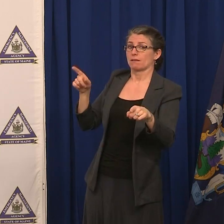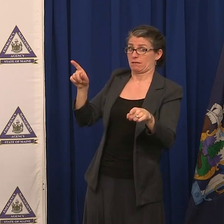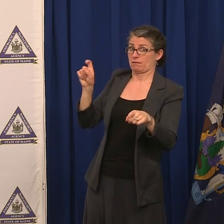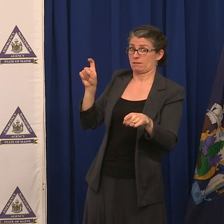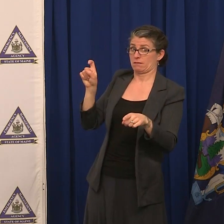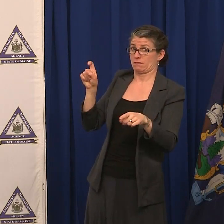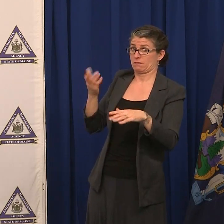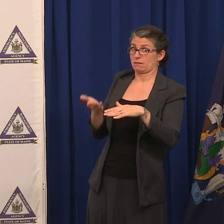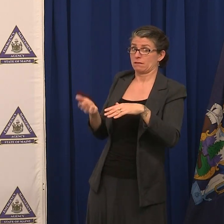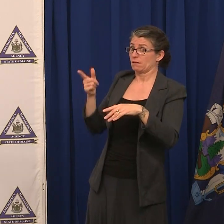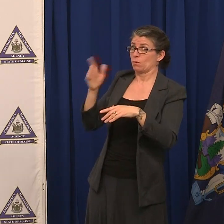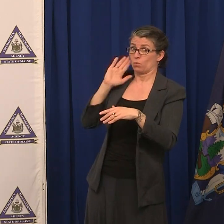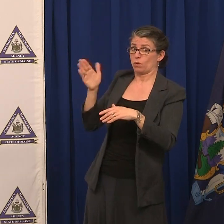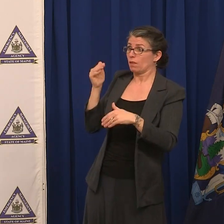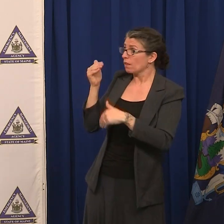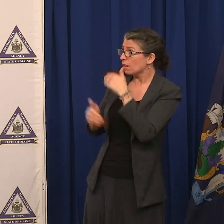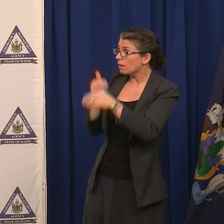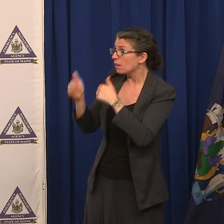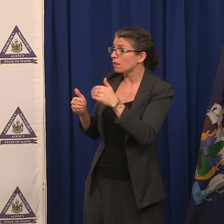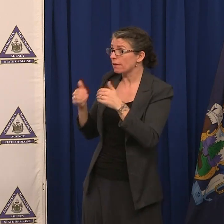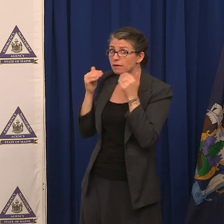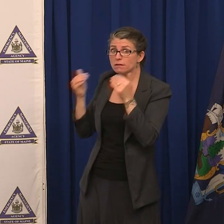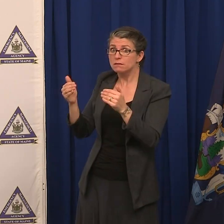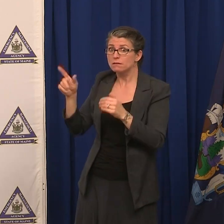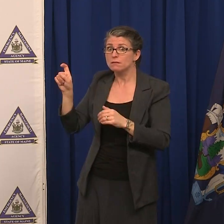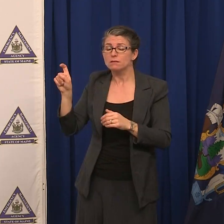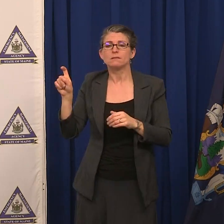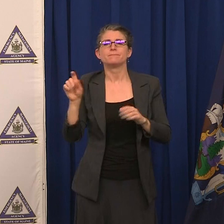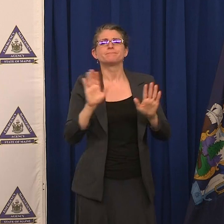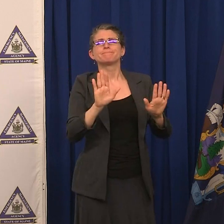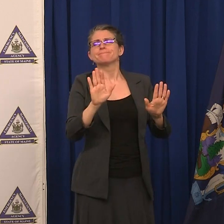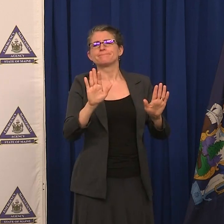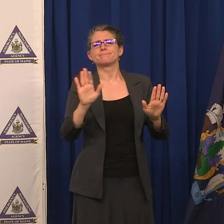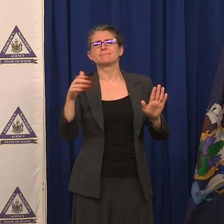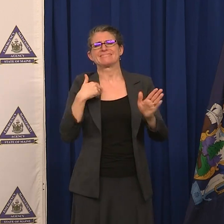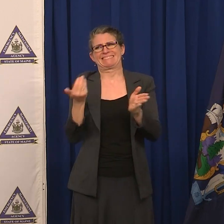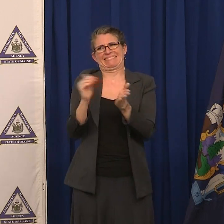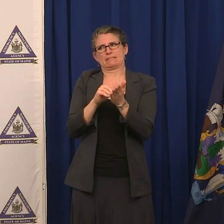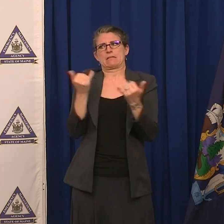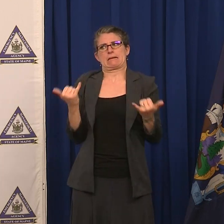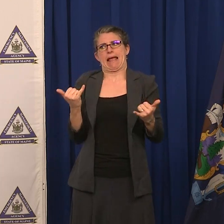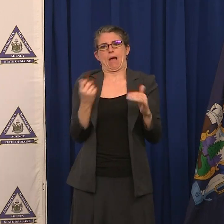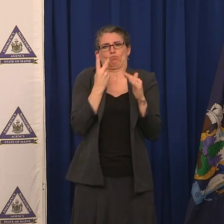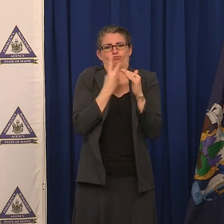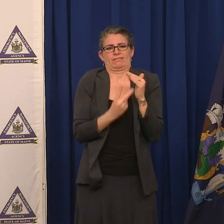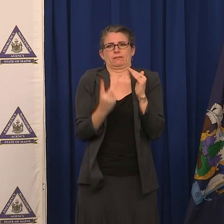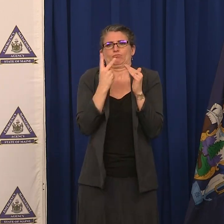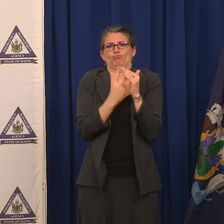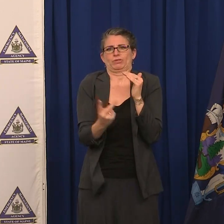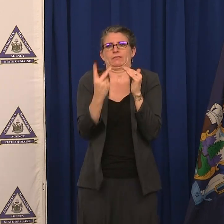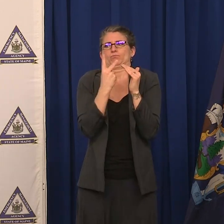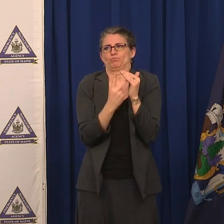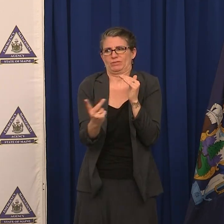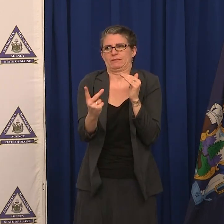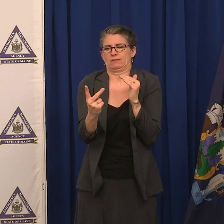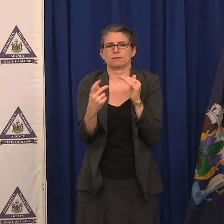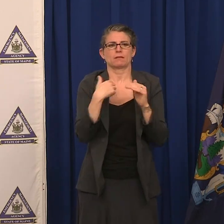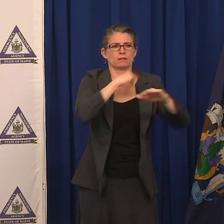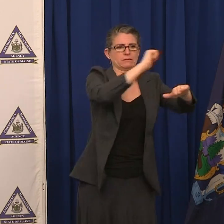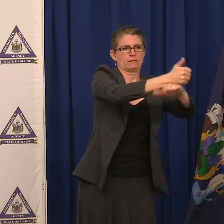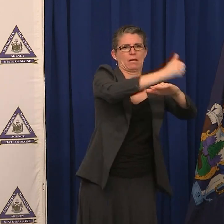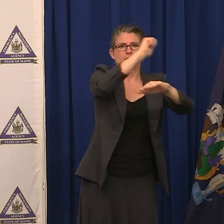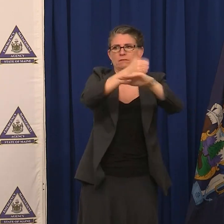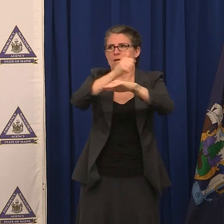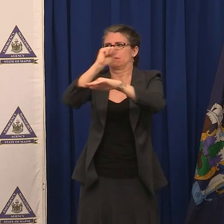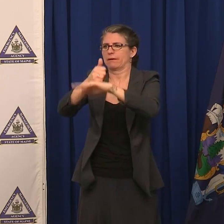those possibilities, but we're not speculating, and there's certainly not a threshold for the number of cases at which we would take action. In the same way, there's not